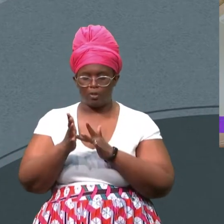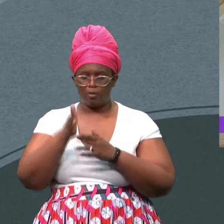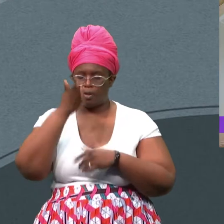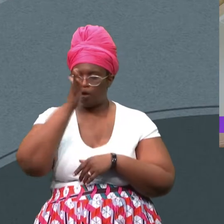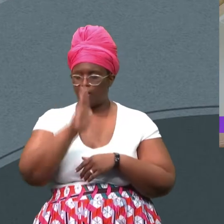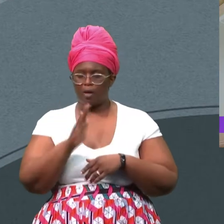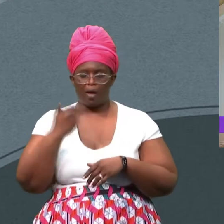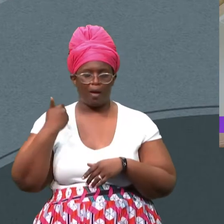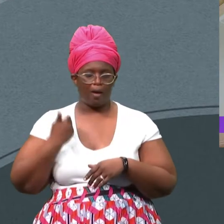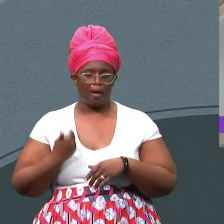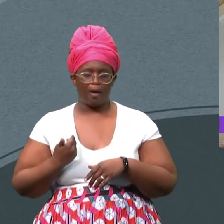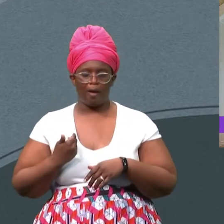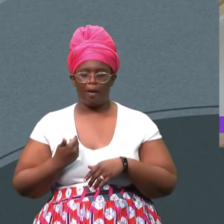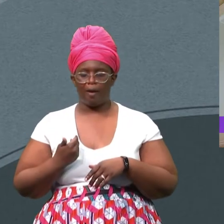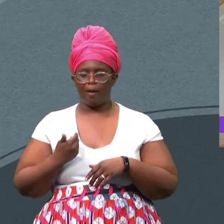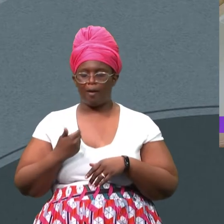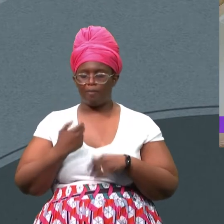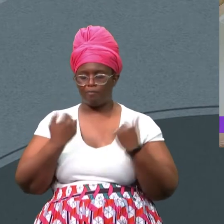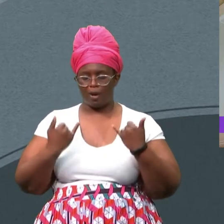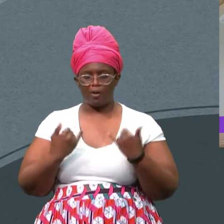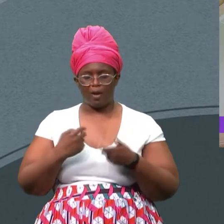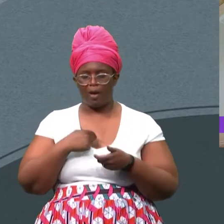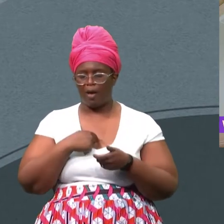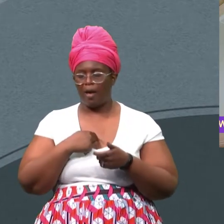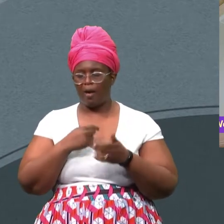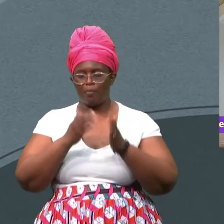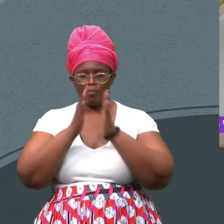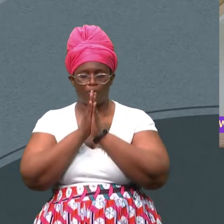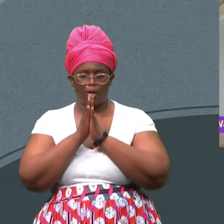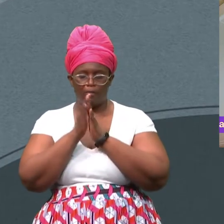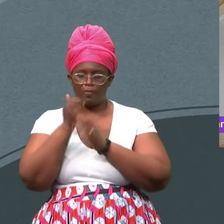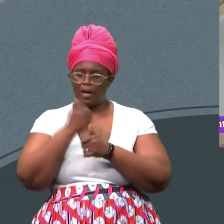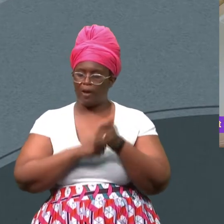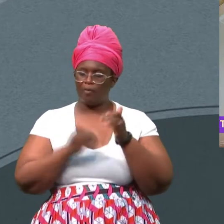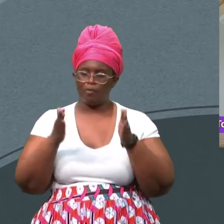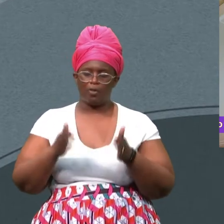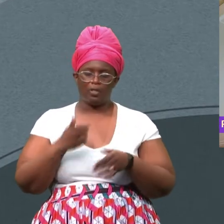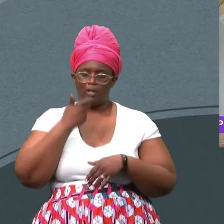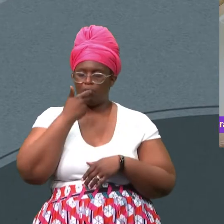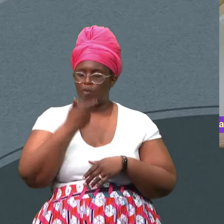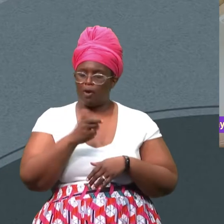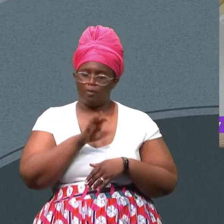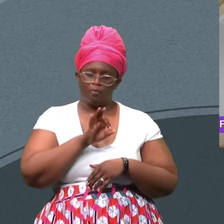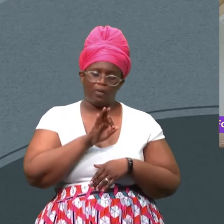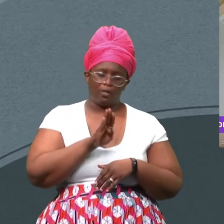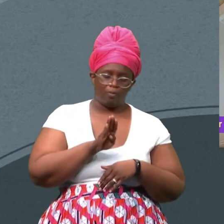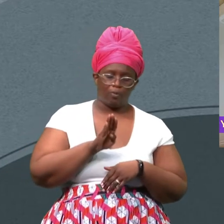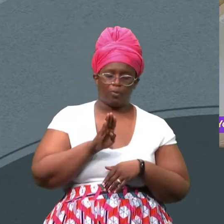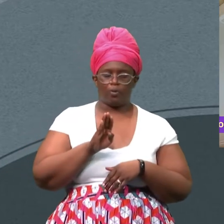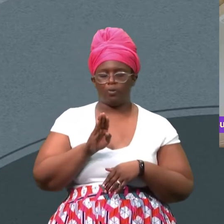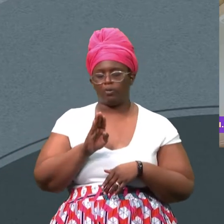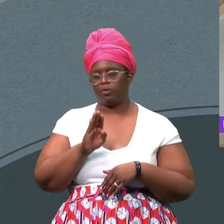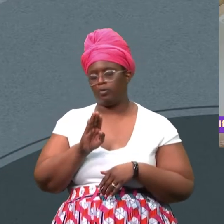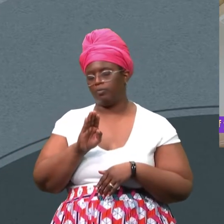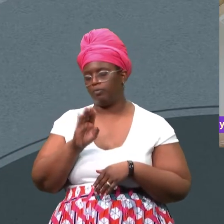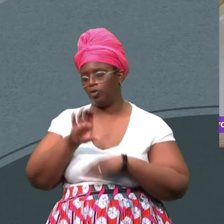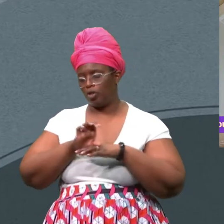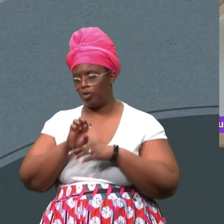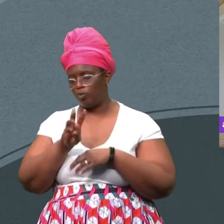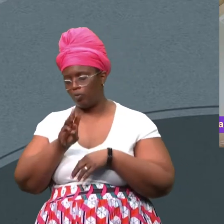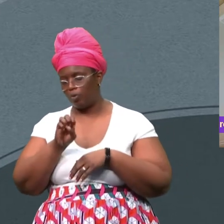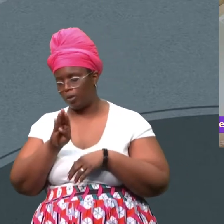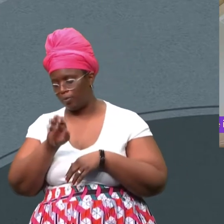am speaking to every person on every outlet. God, whether they are on Facebook or whether they are on our church